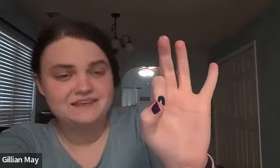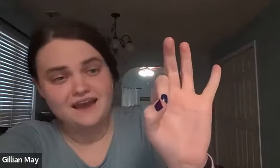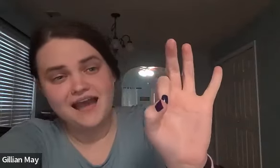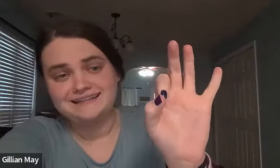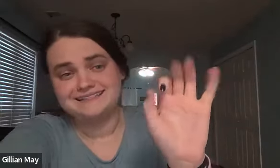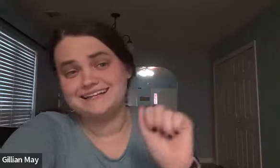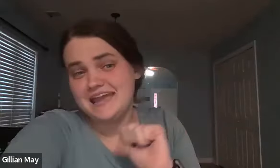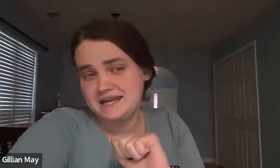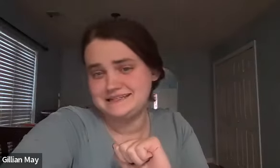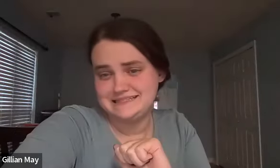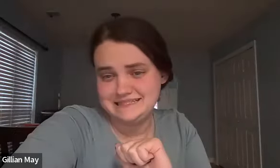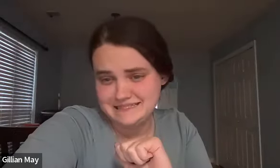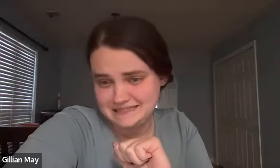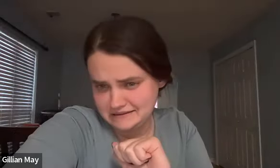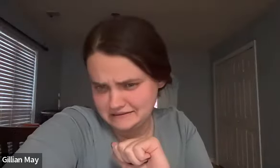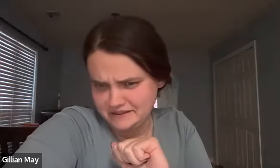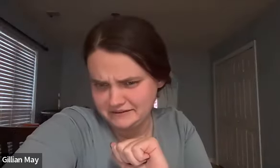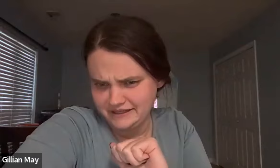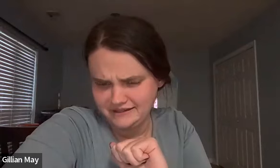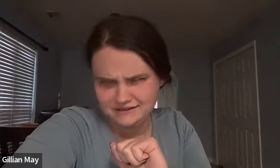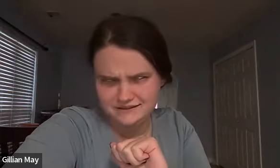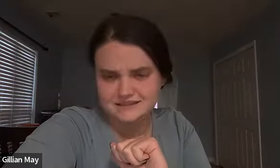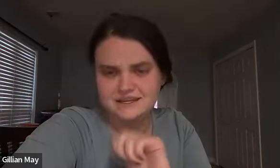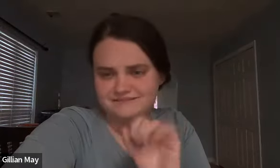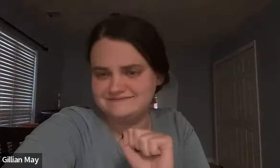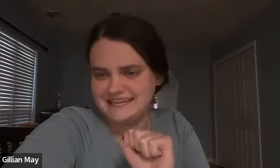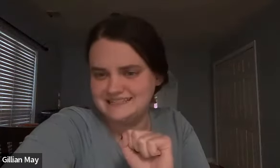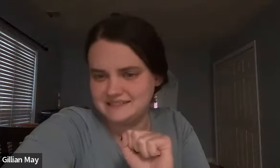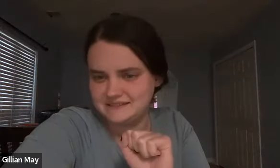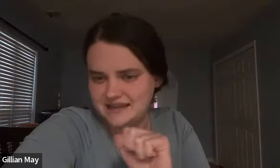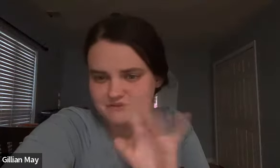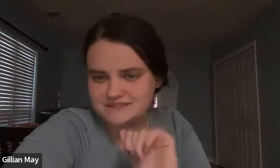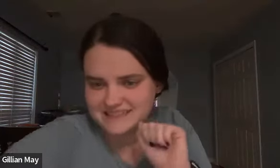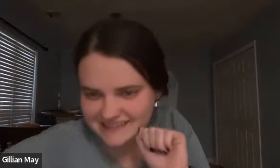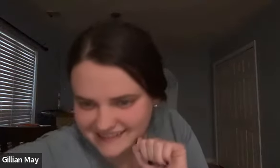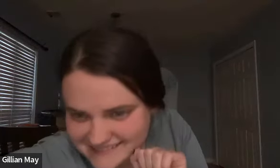Yeah, I did. I added a D, didn't I? Mean, wait. Yeah, I did. Everyone's getting it.